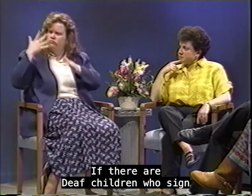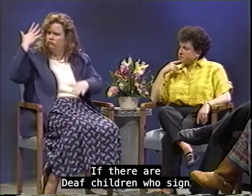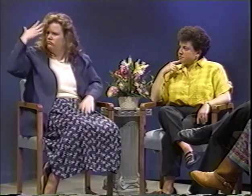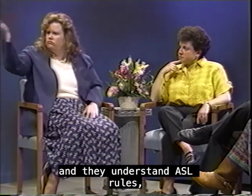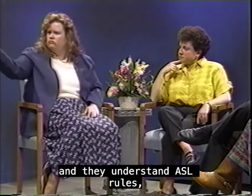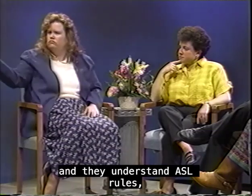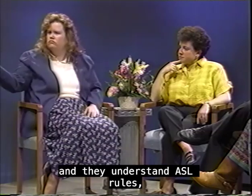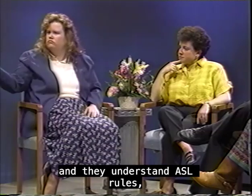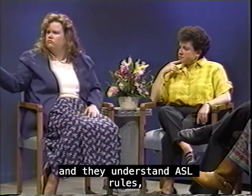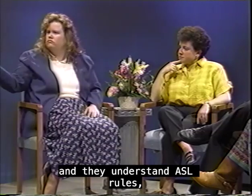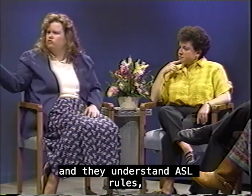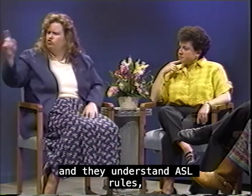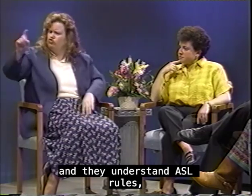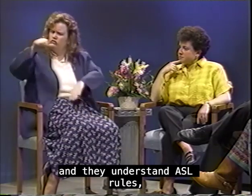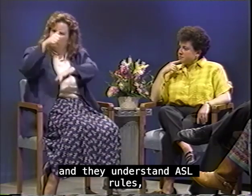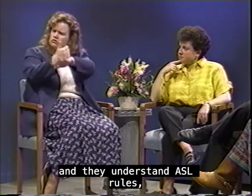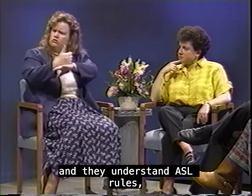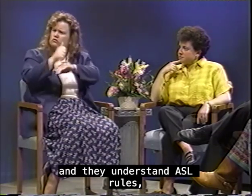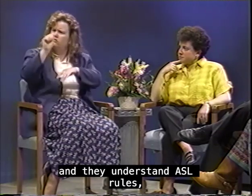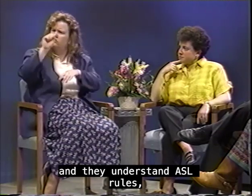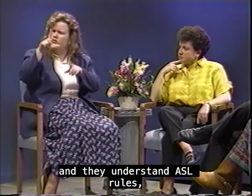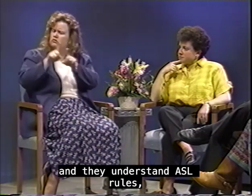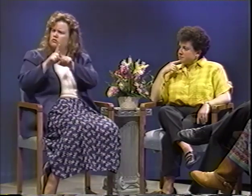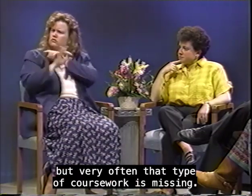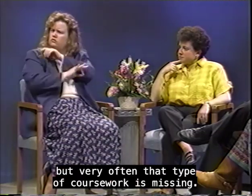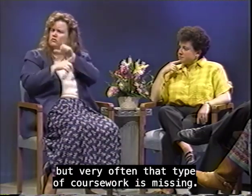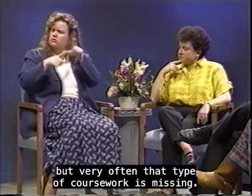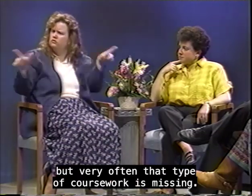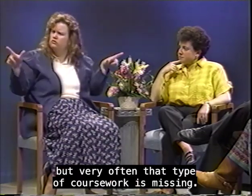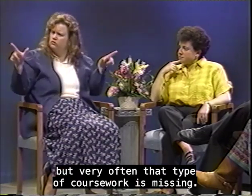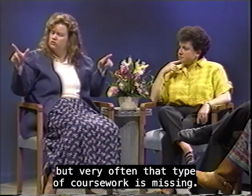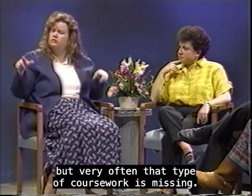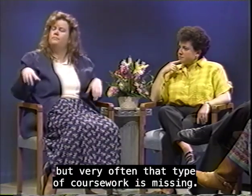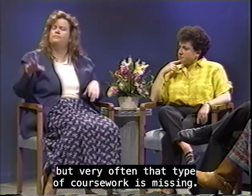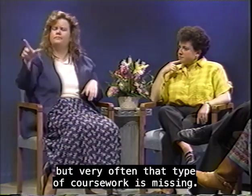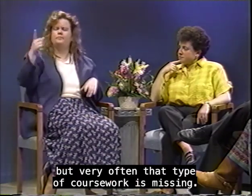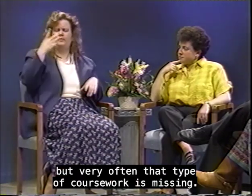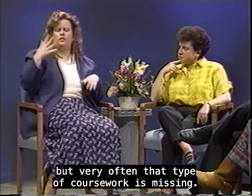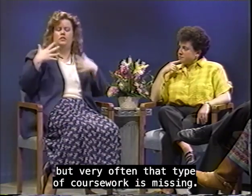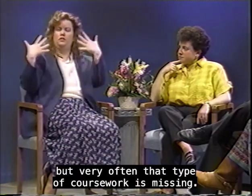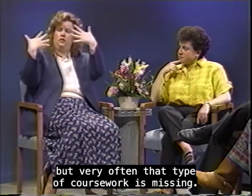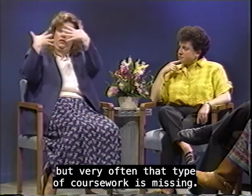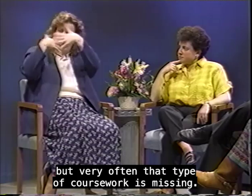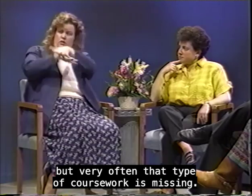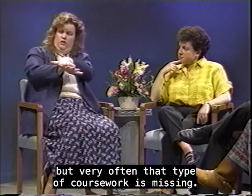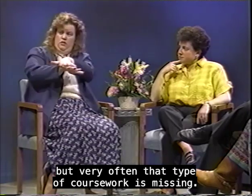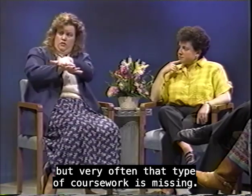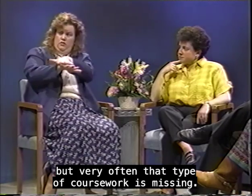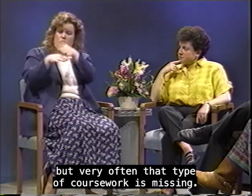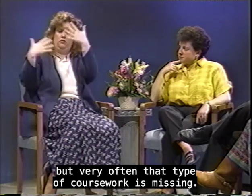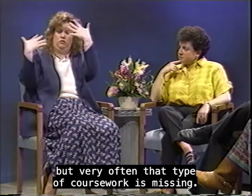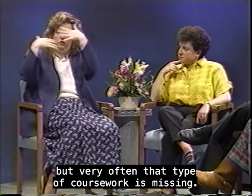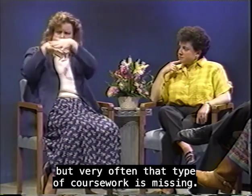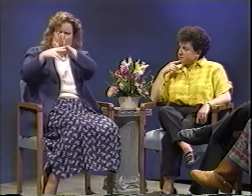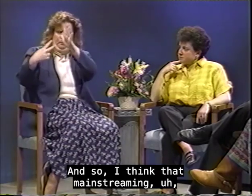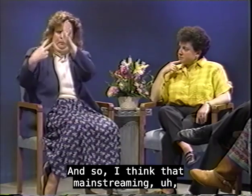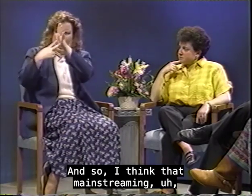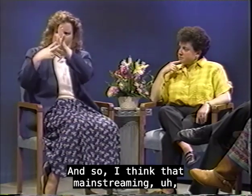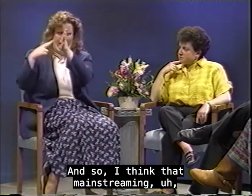sign and they understand ASL rules, that's wonderful, but very often that type of coursework is missing. And so